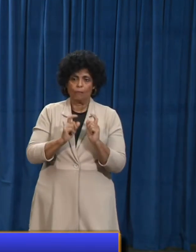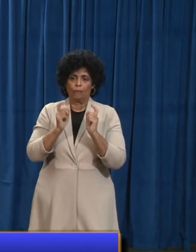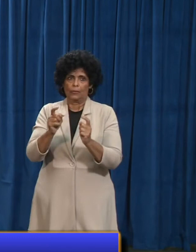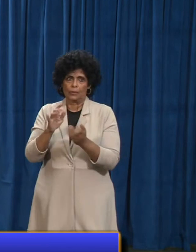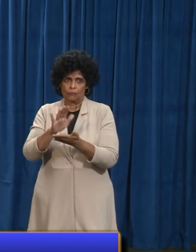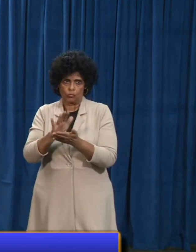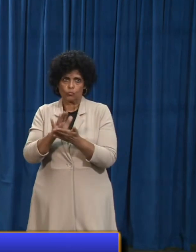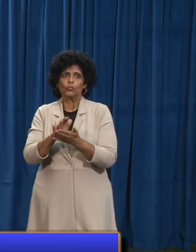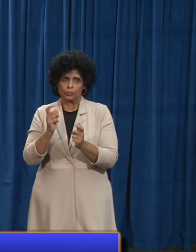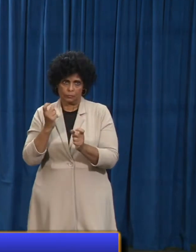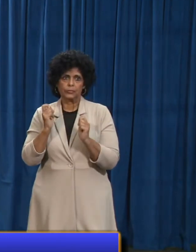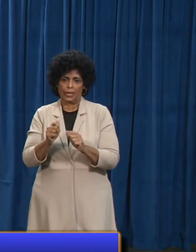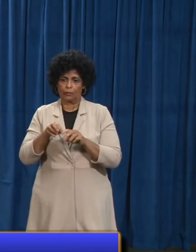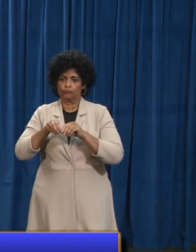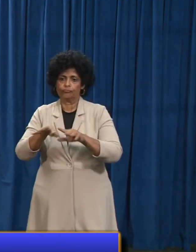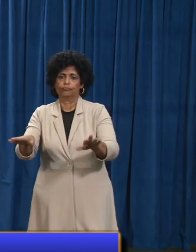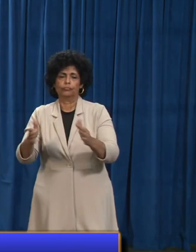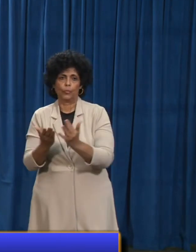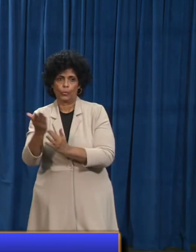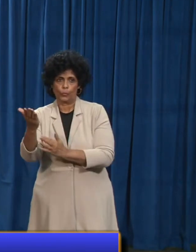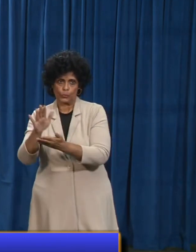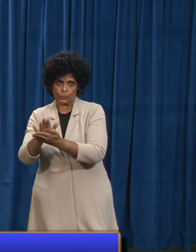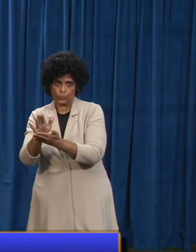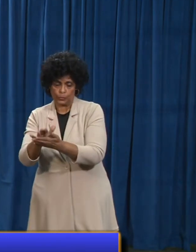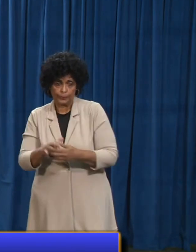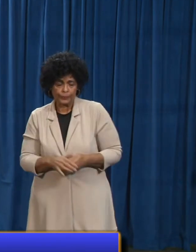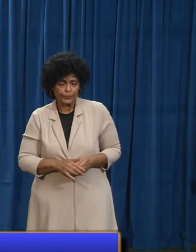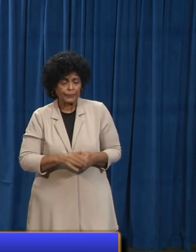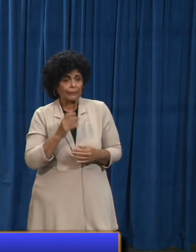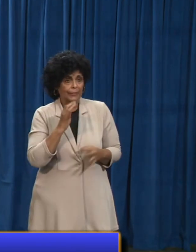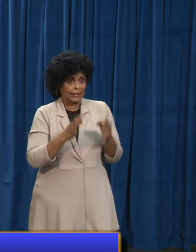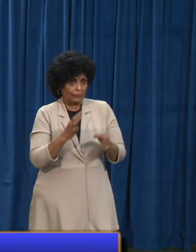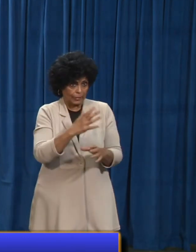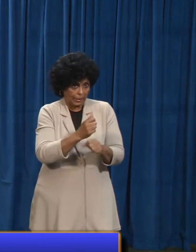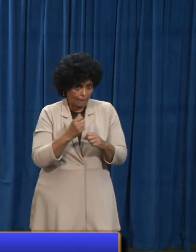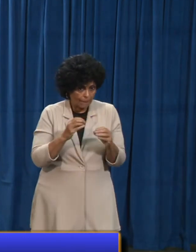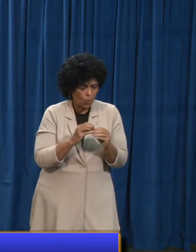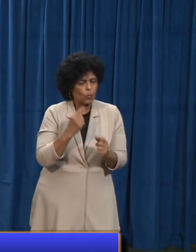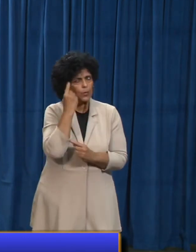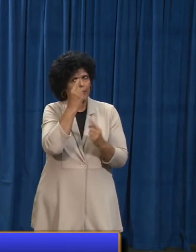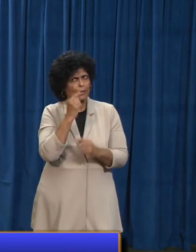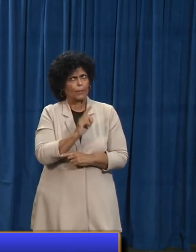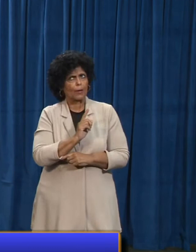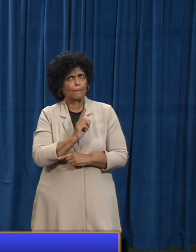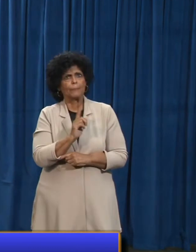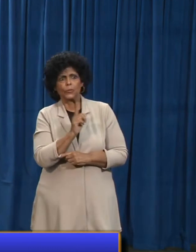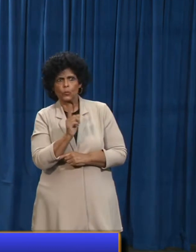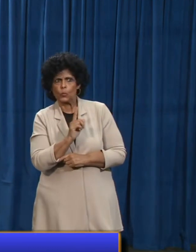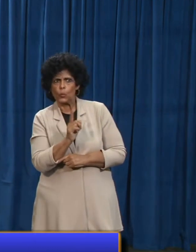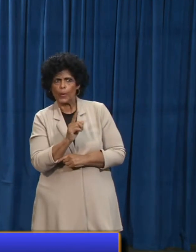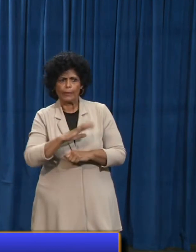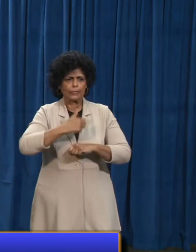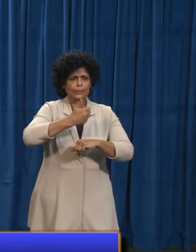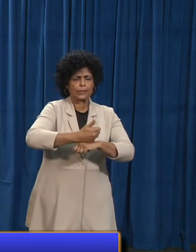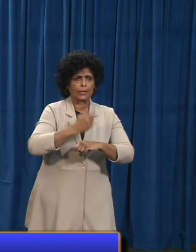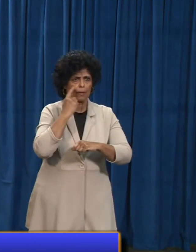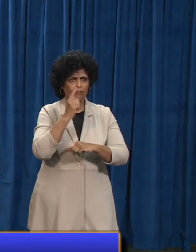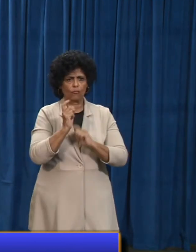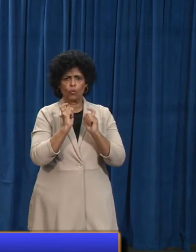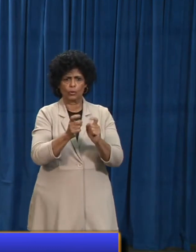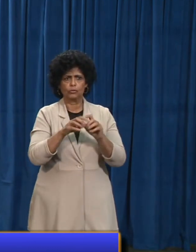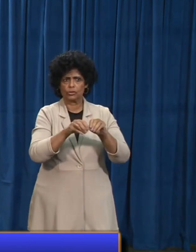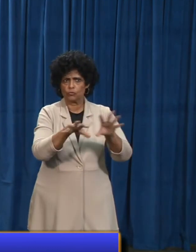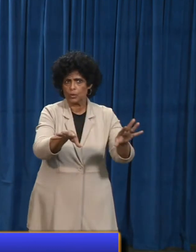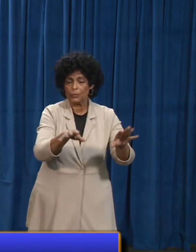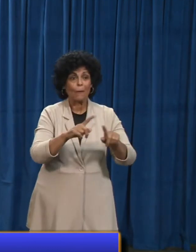have additional resources, we probably will consider point of distribution, but we are not there yet because we don't have the kits.